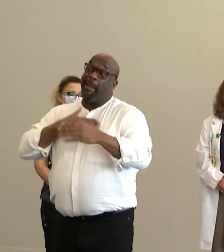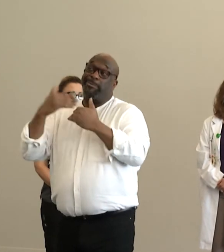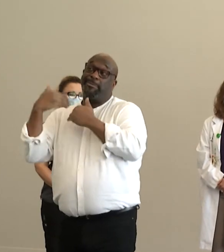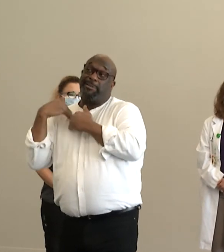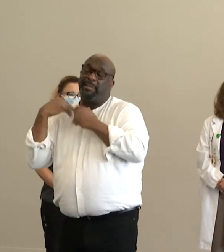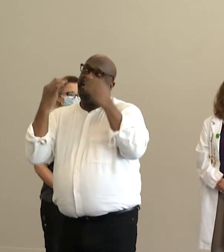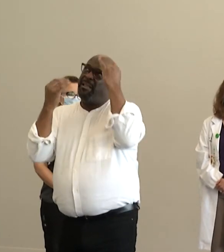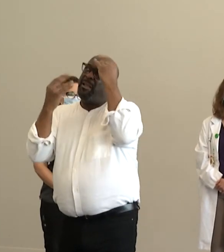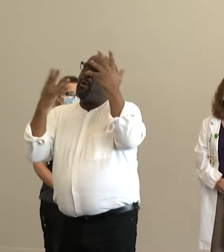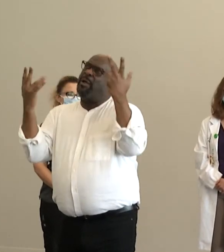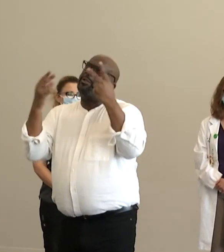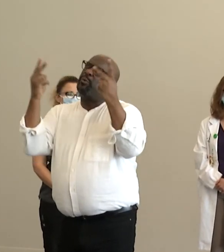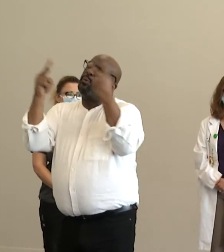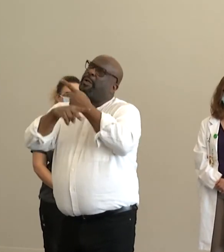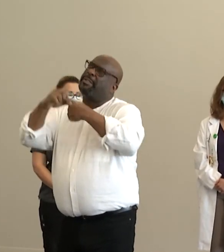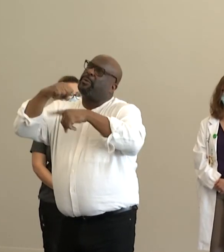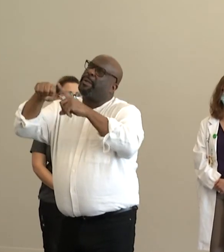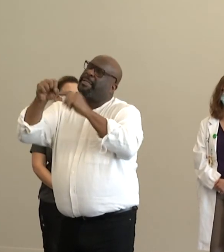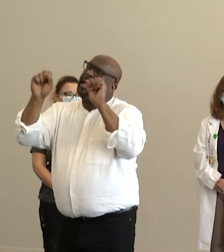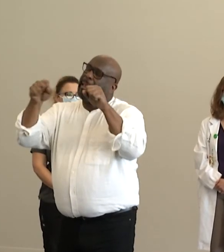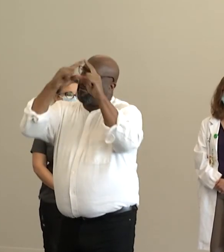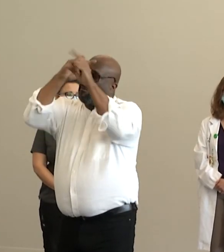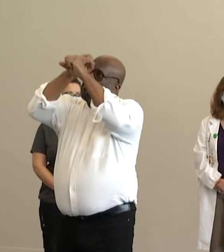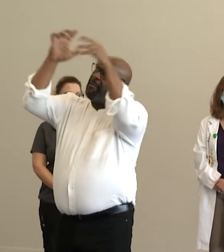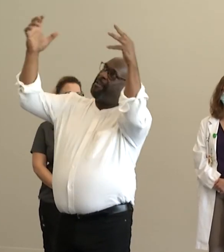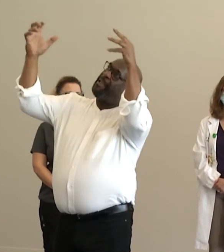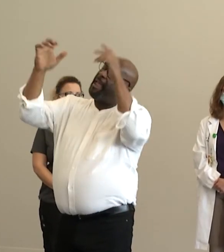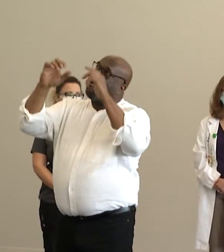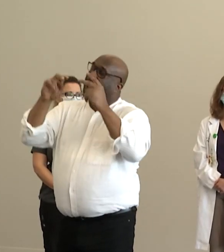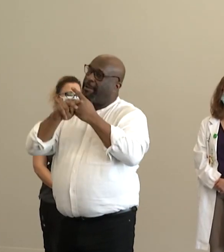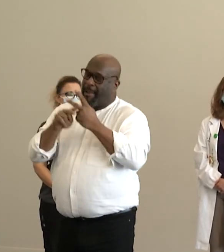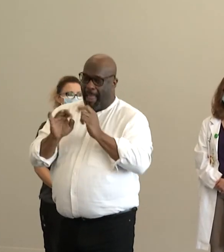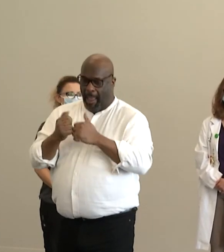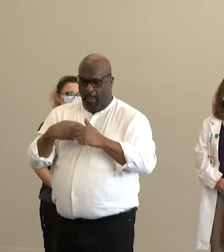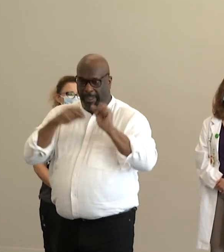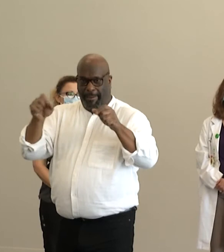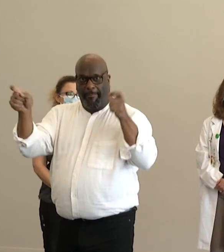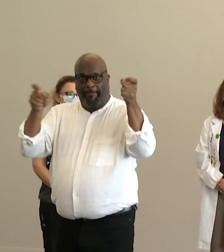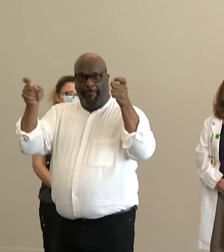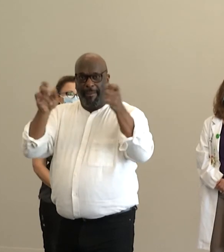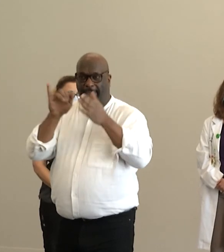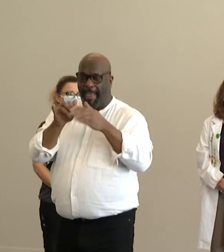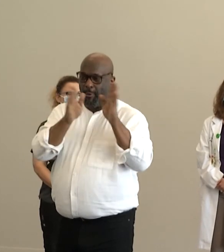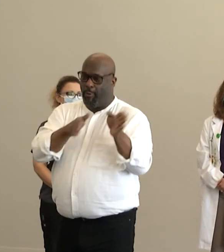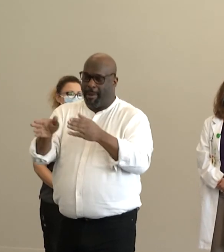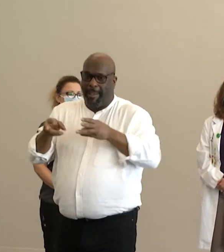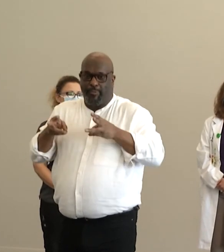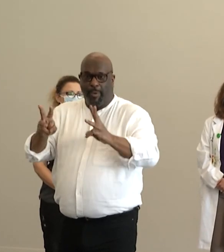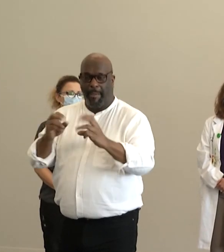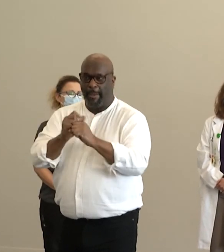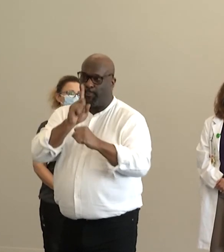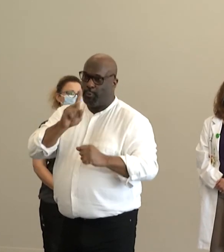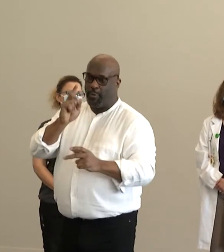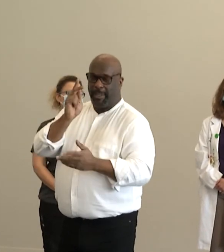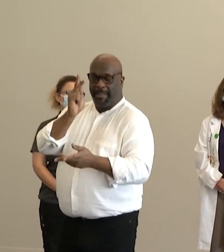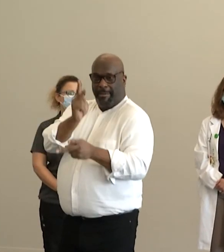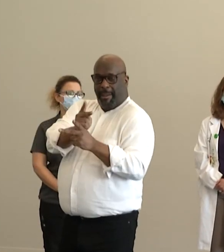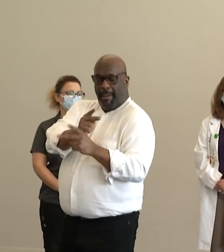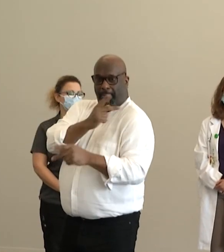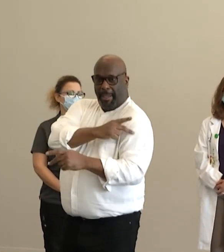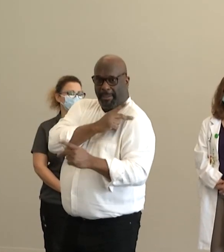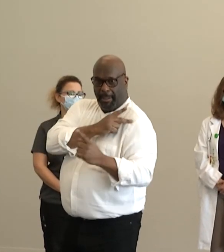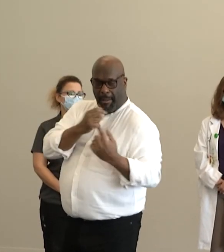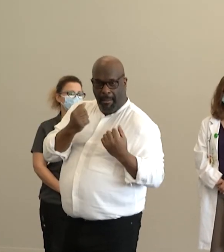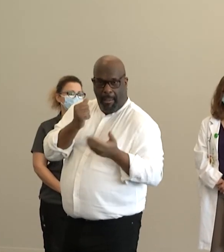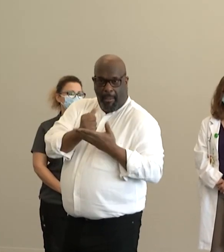how we can deal with them in an organized way so that we are helping with patient